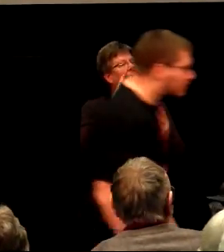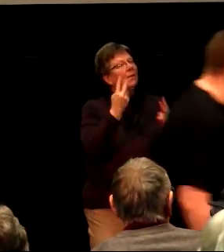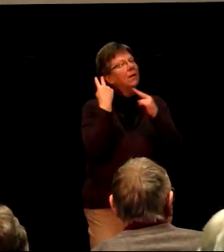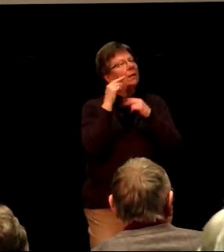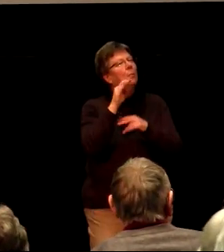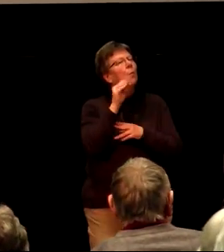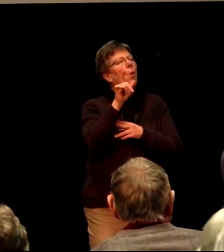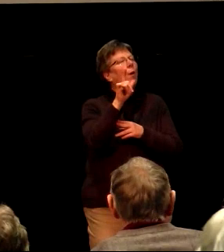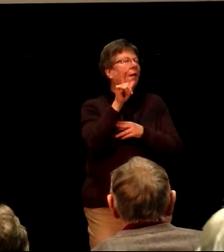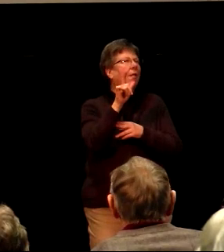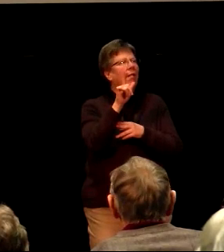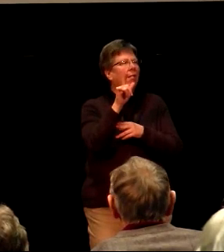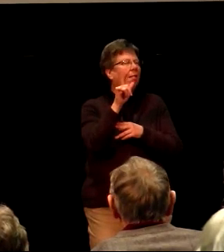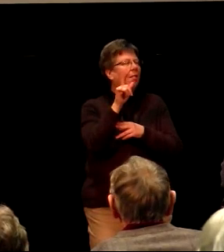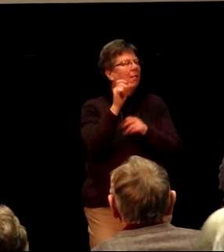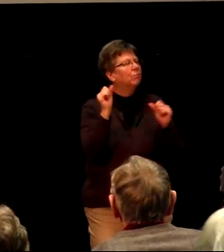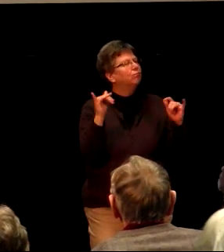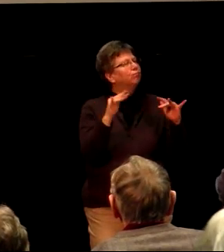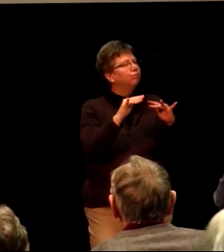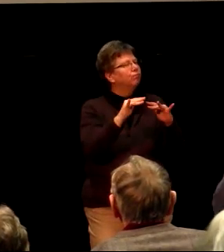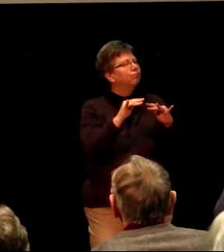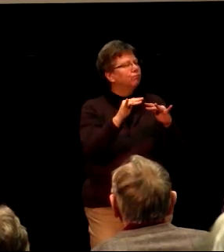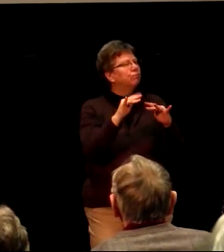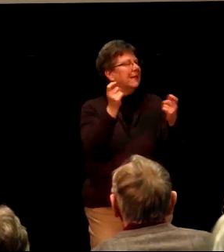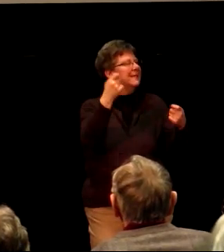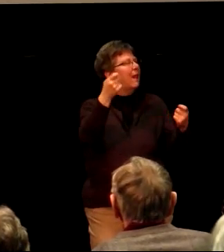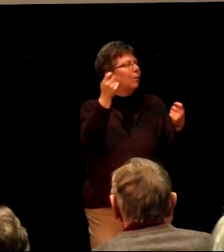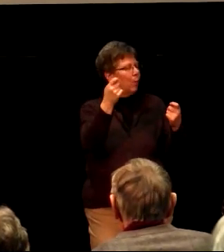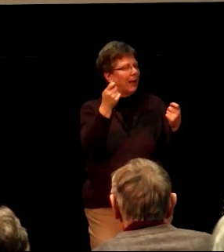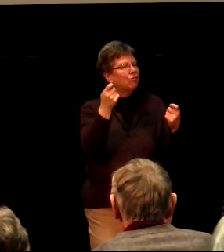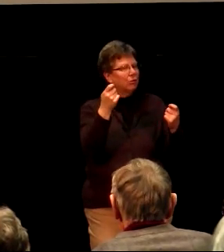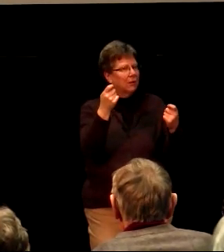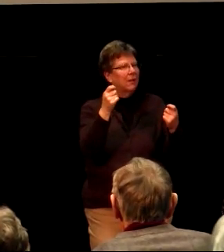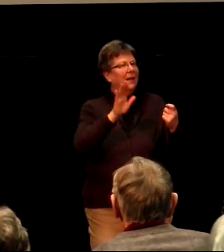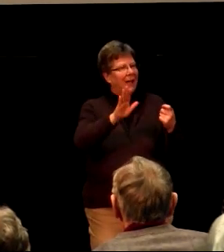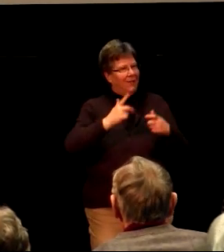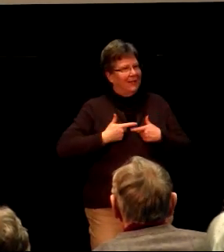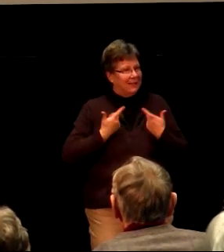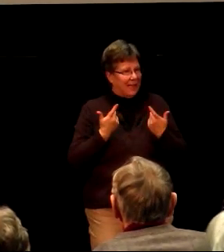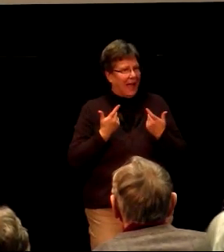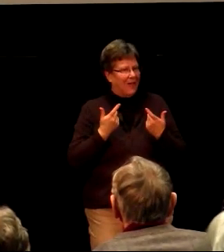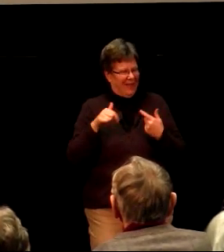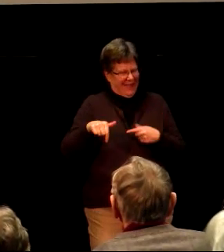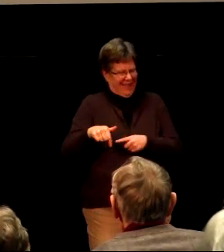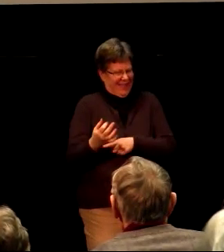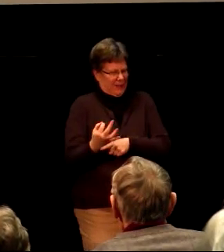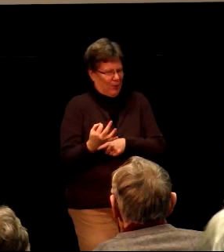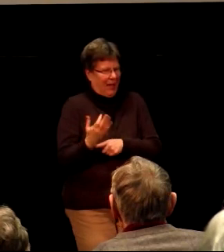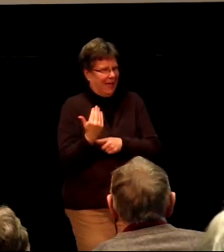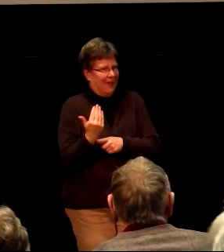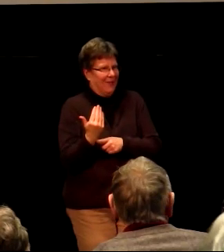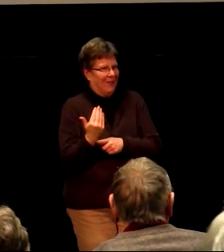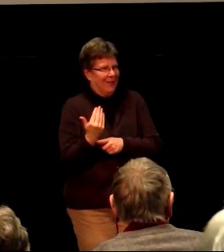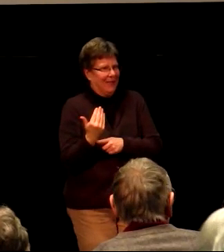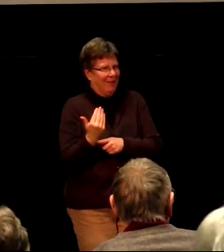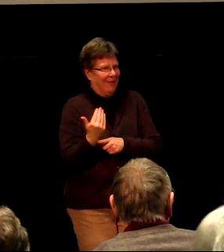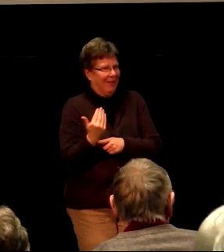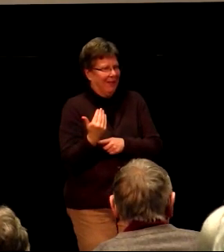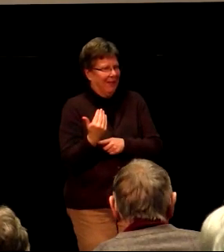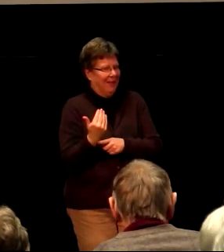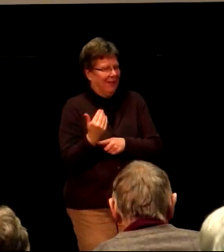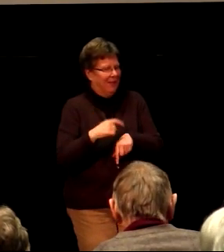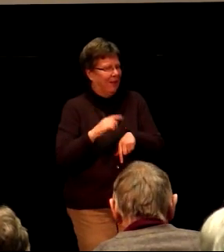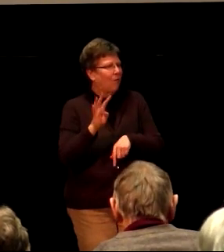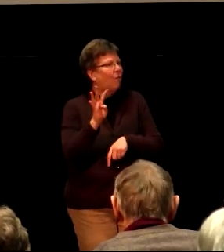or not a service, but a memorial celebration of his life this Friday the 15th